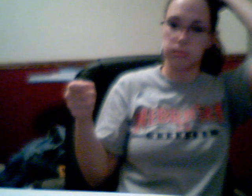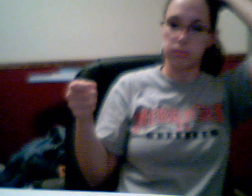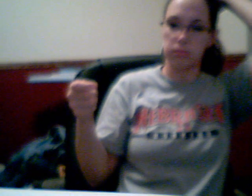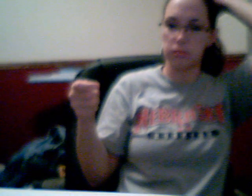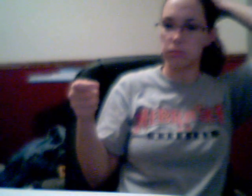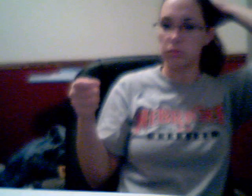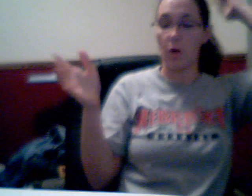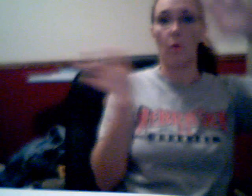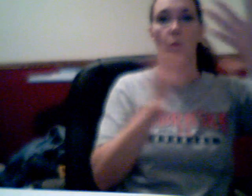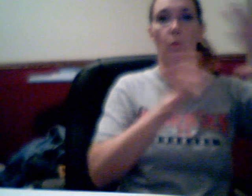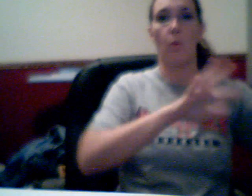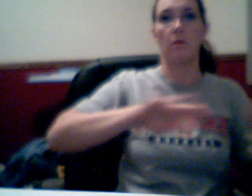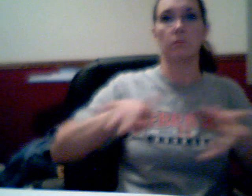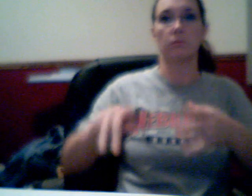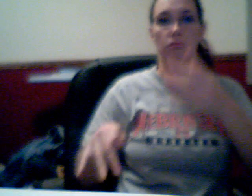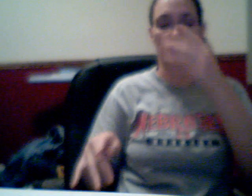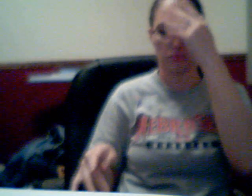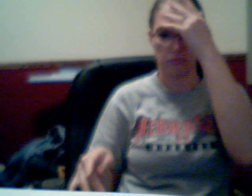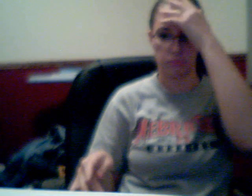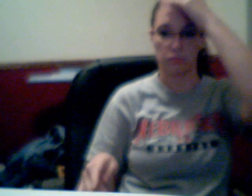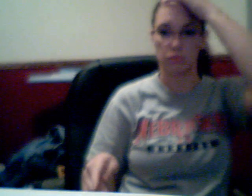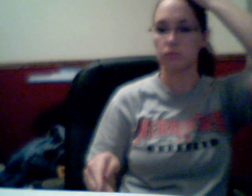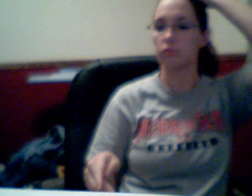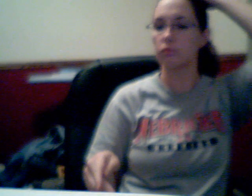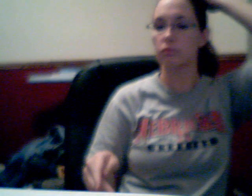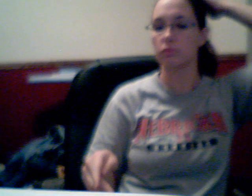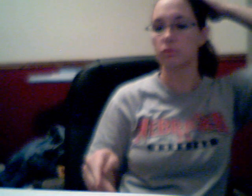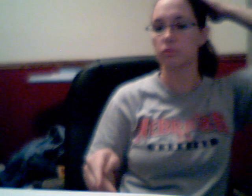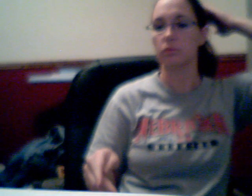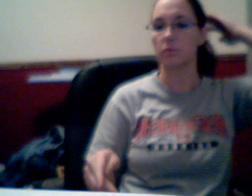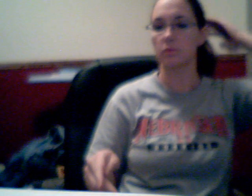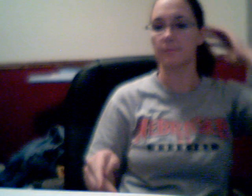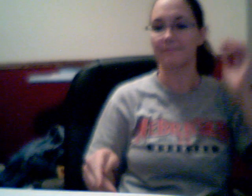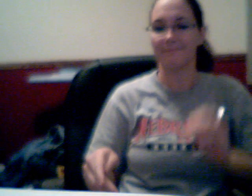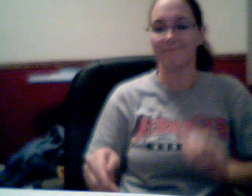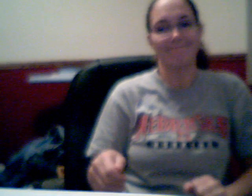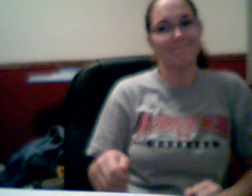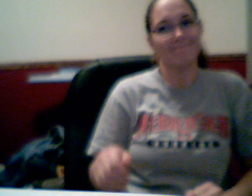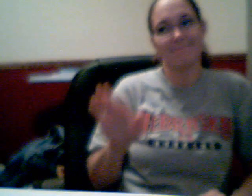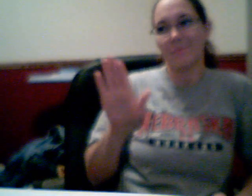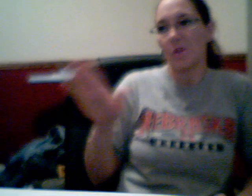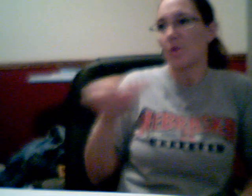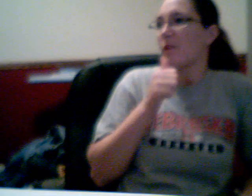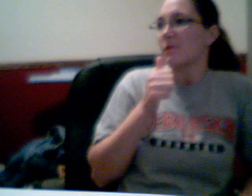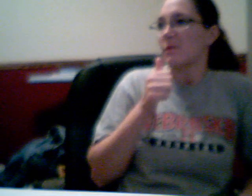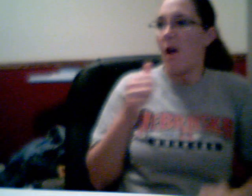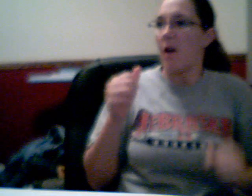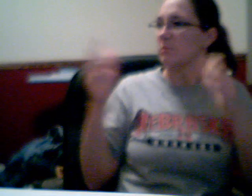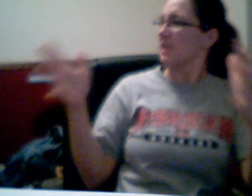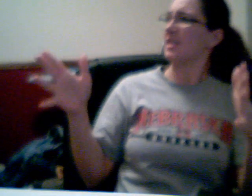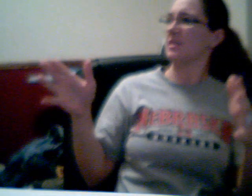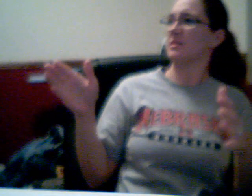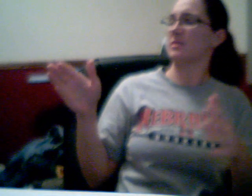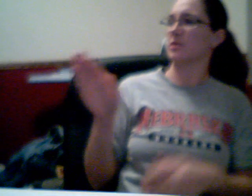Laura said. I can help, Pa. I know I can. The mowing machine had cost so much that Pa had no money left to pay